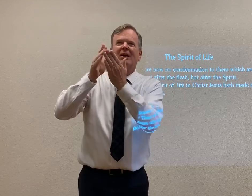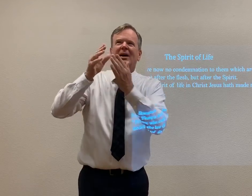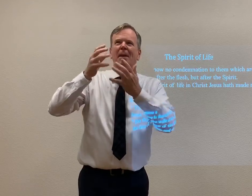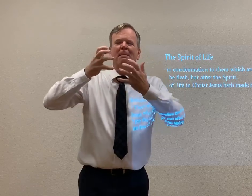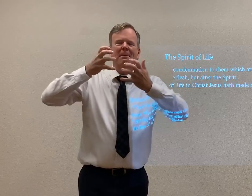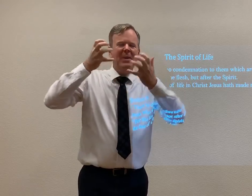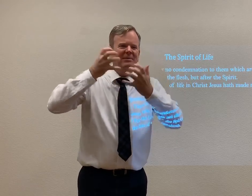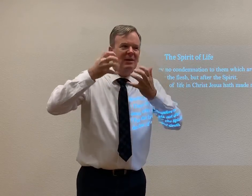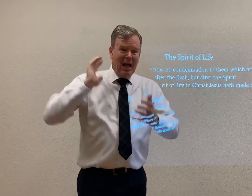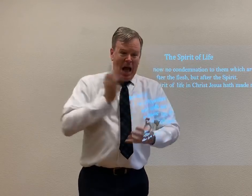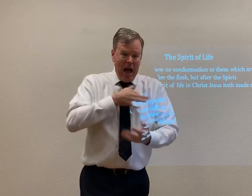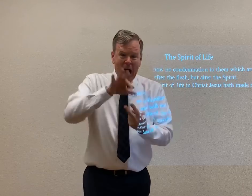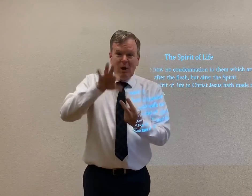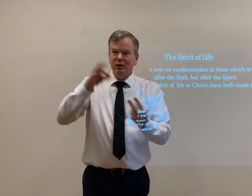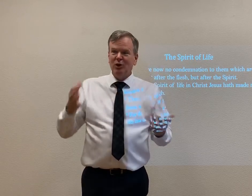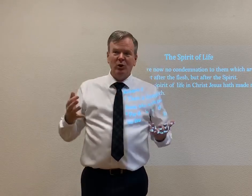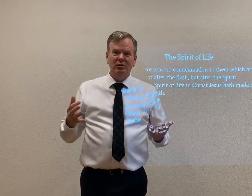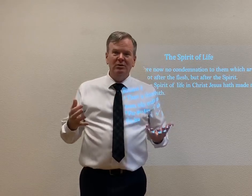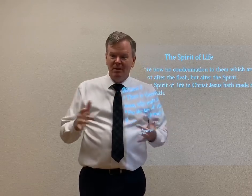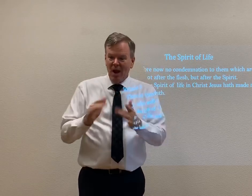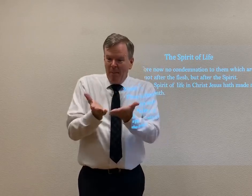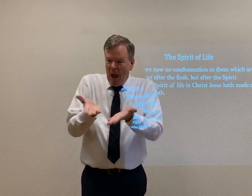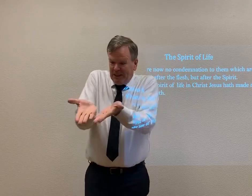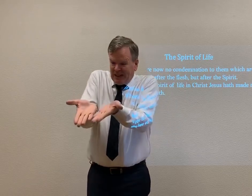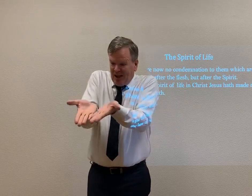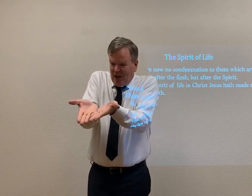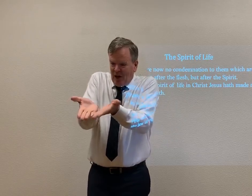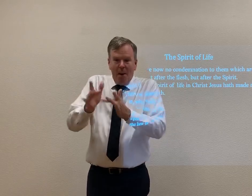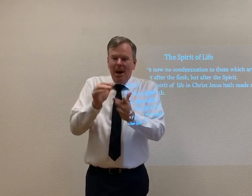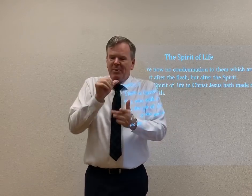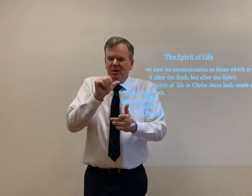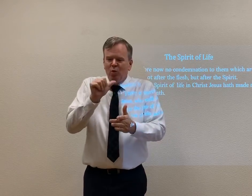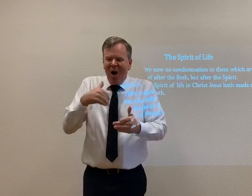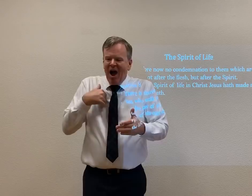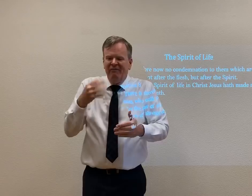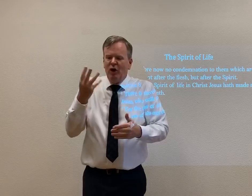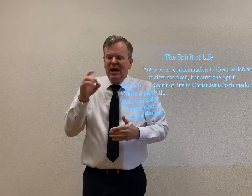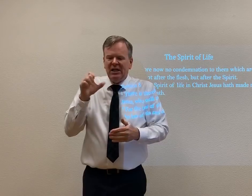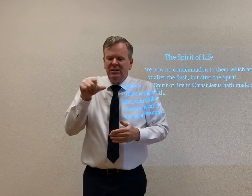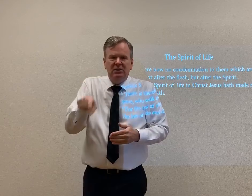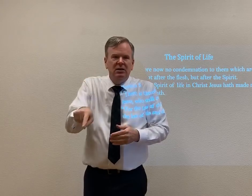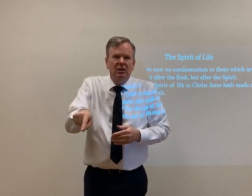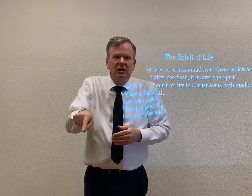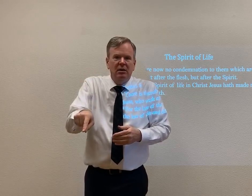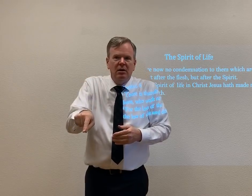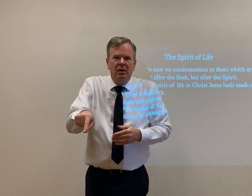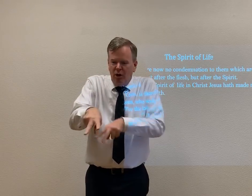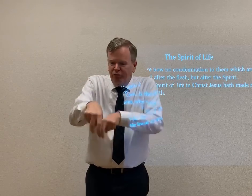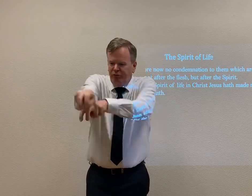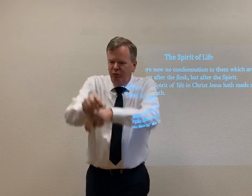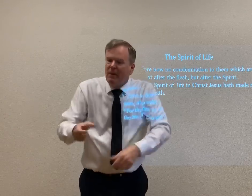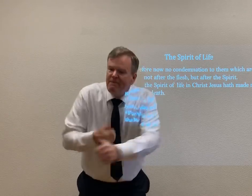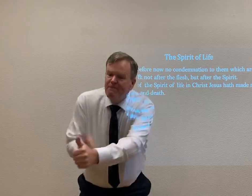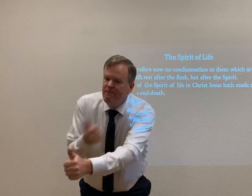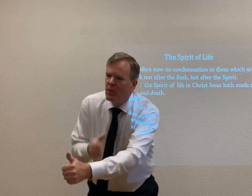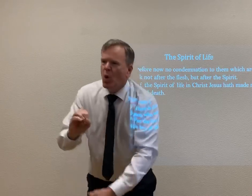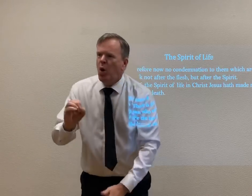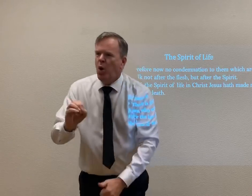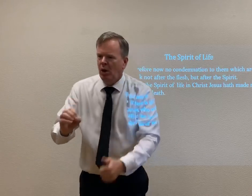The Bible is truly amazing, and it's ultimately is our choice to obey it or not. The Bible does not have four legs that can just run off and force